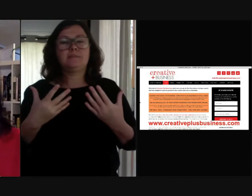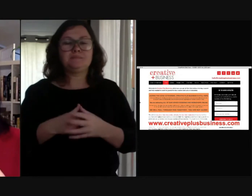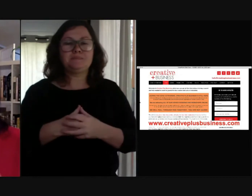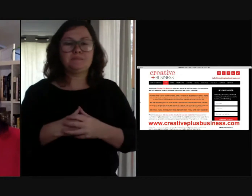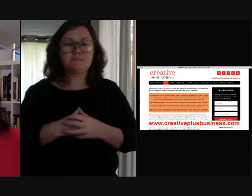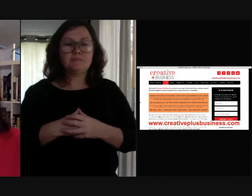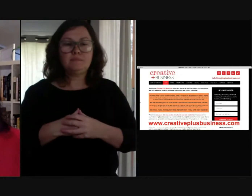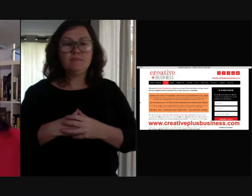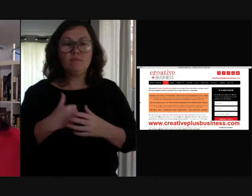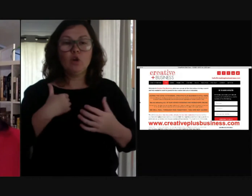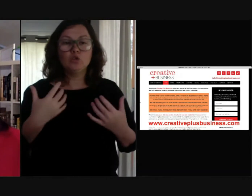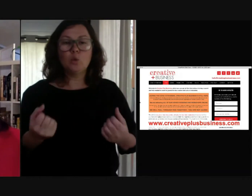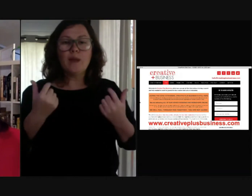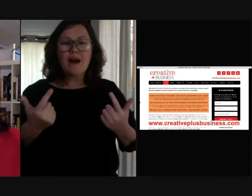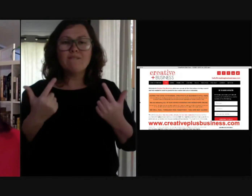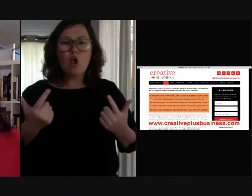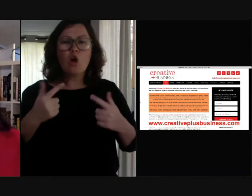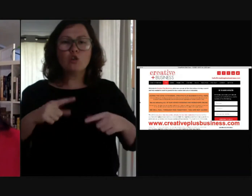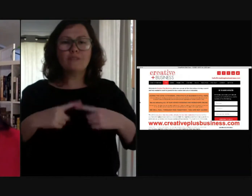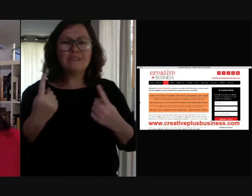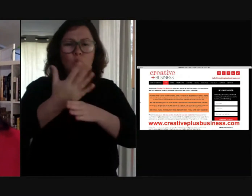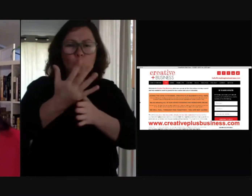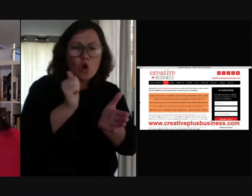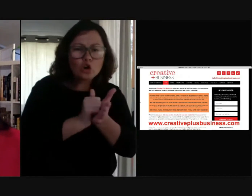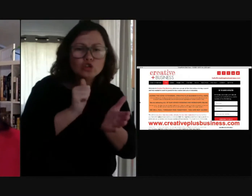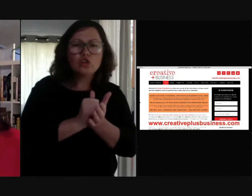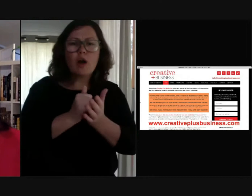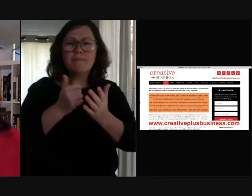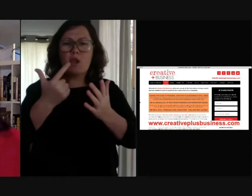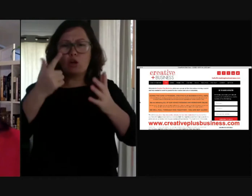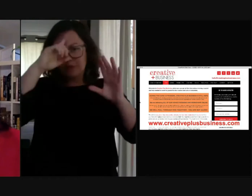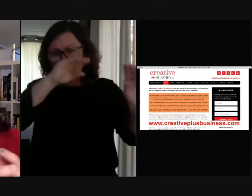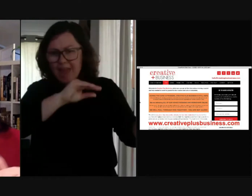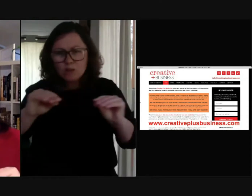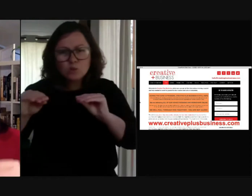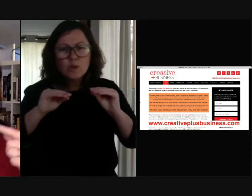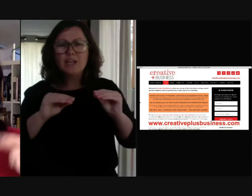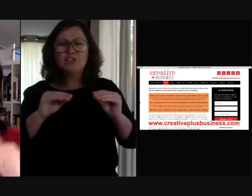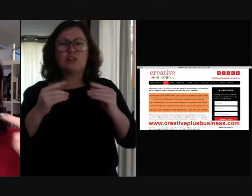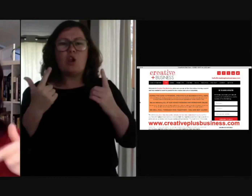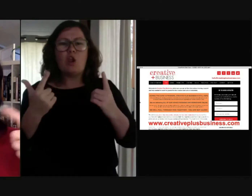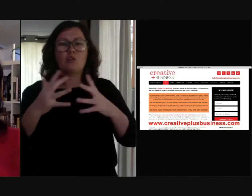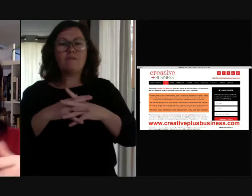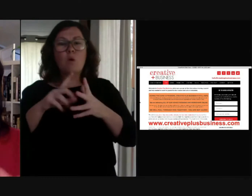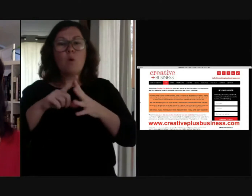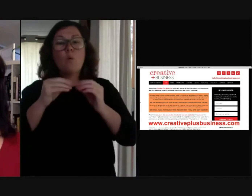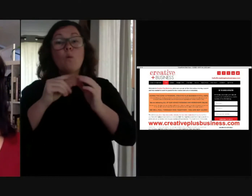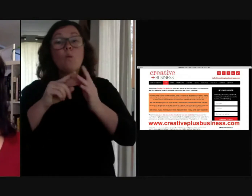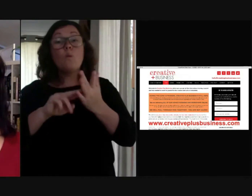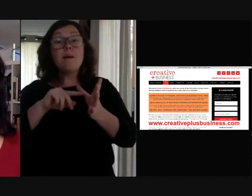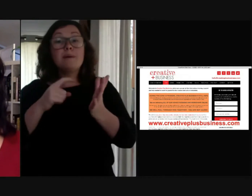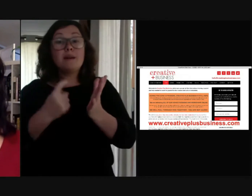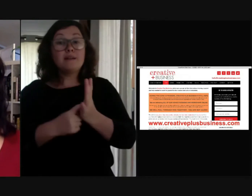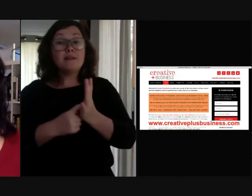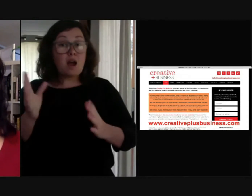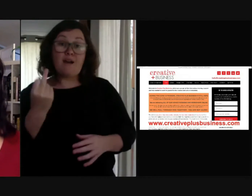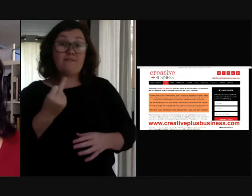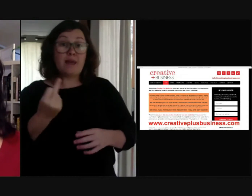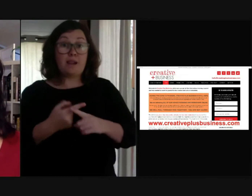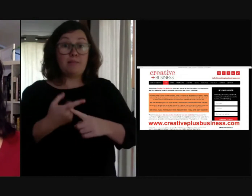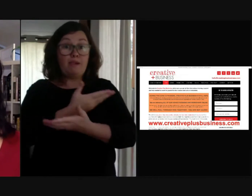have lots of webinars, lots of workshops, lots of resources available to you, and there will be links throughout